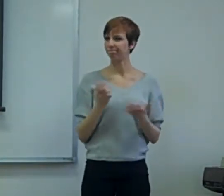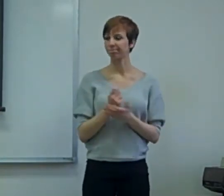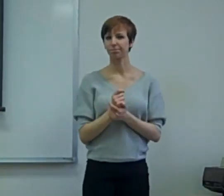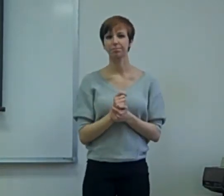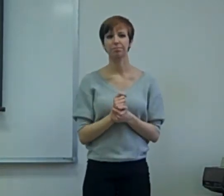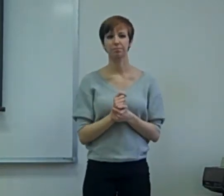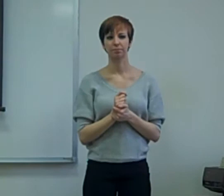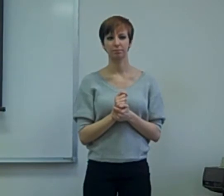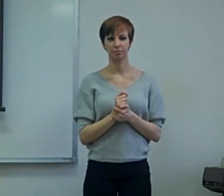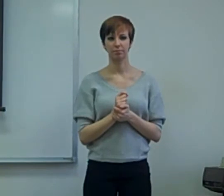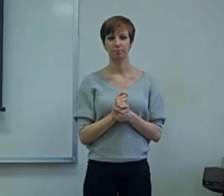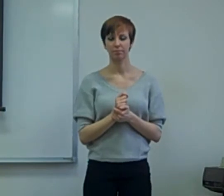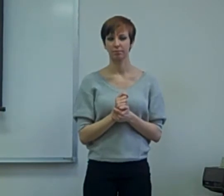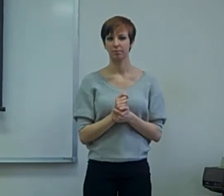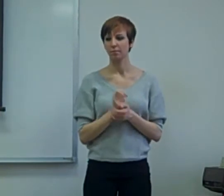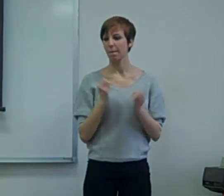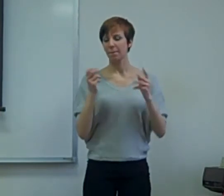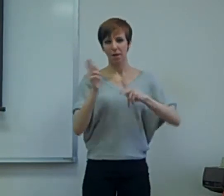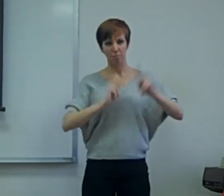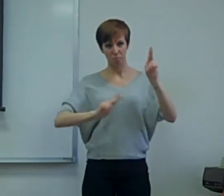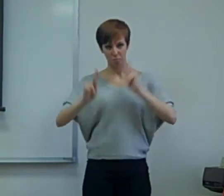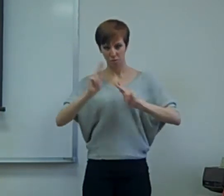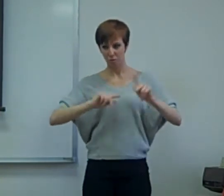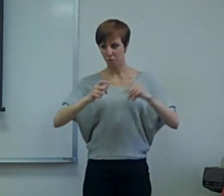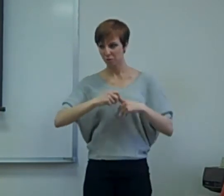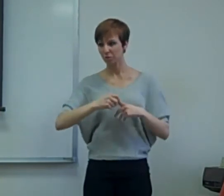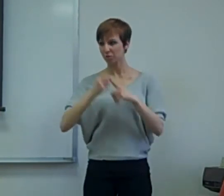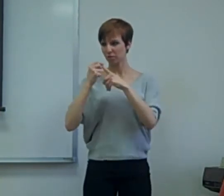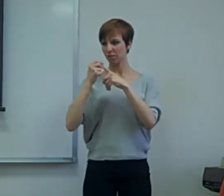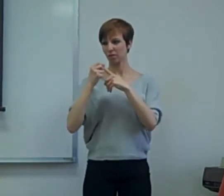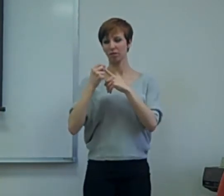Everybody's unique. Remember the firsts and special occasions.